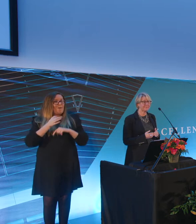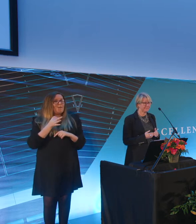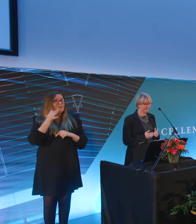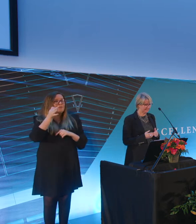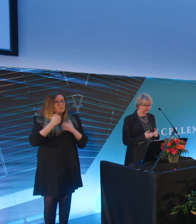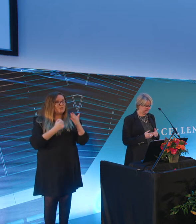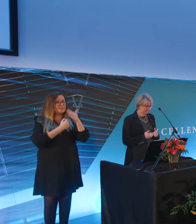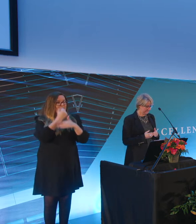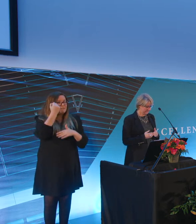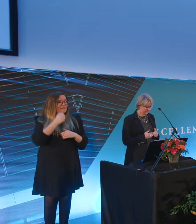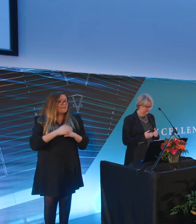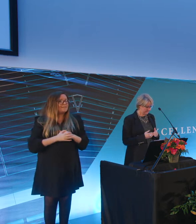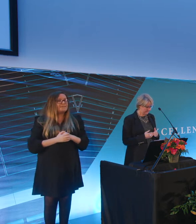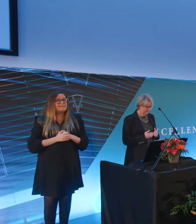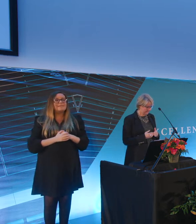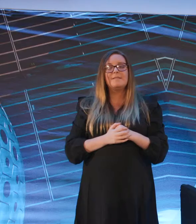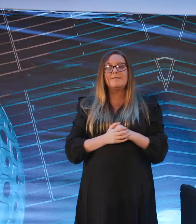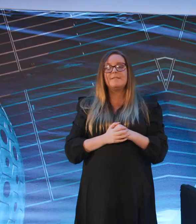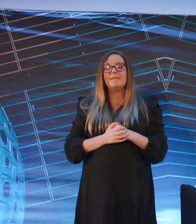success.